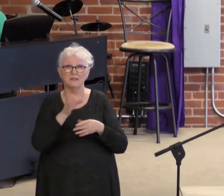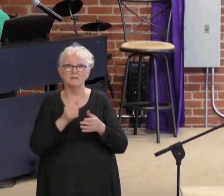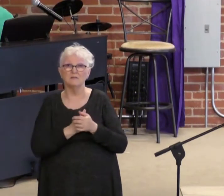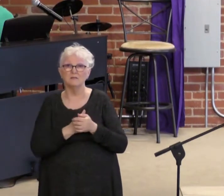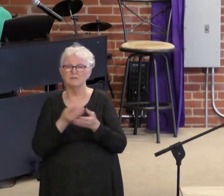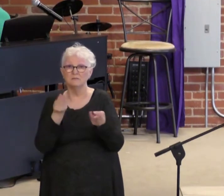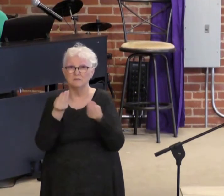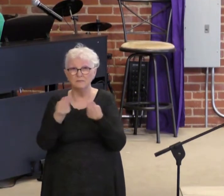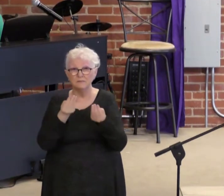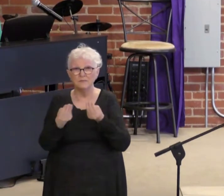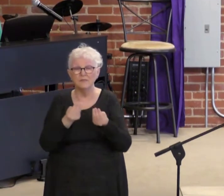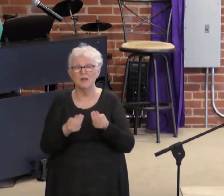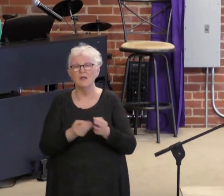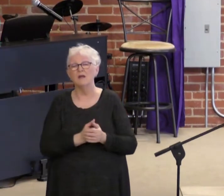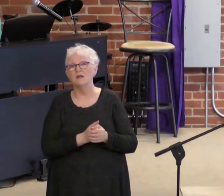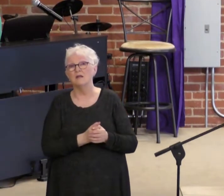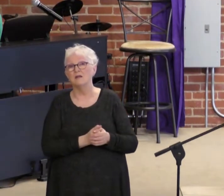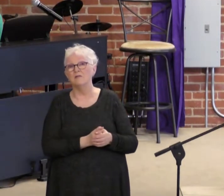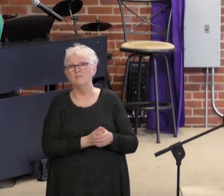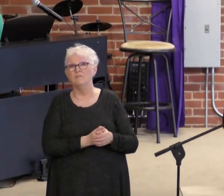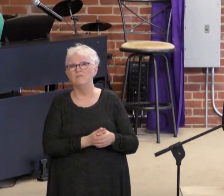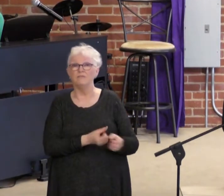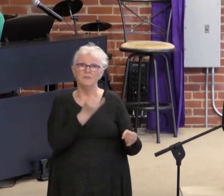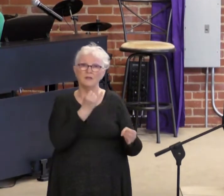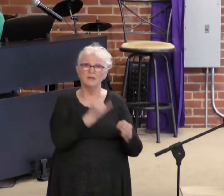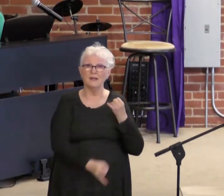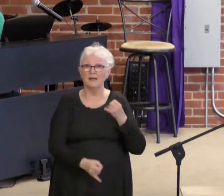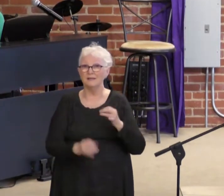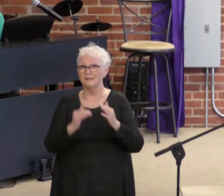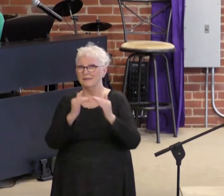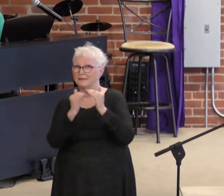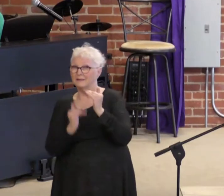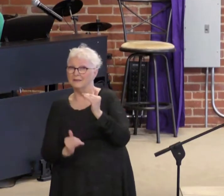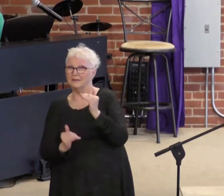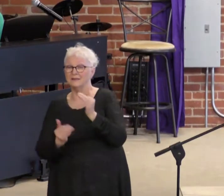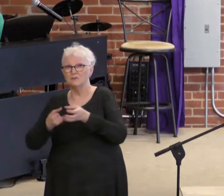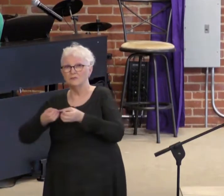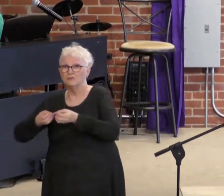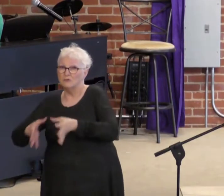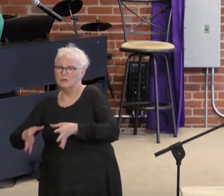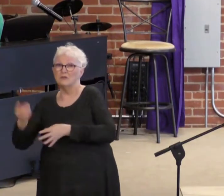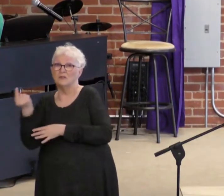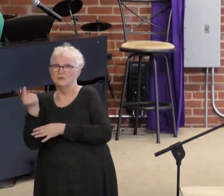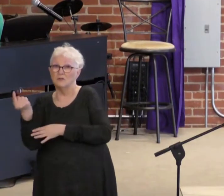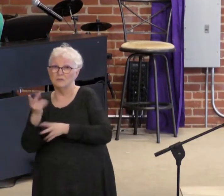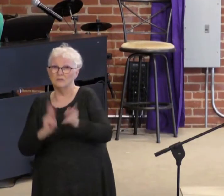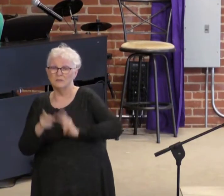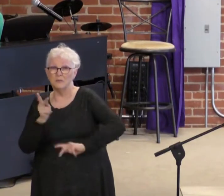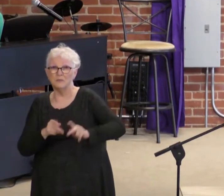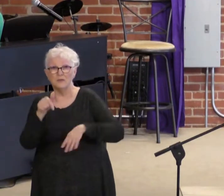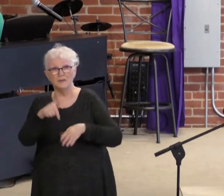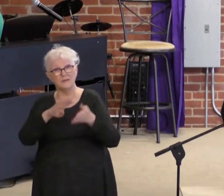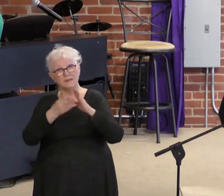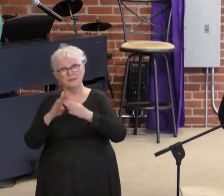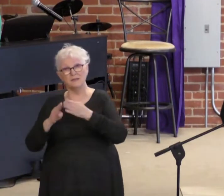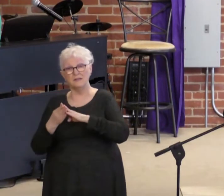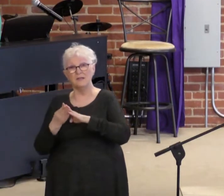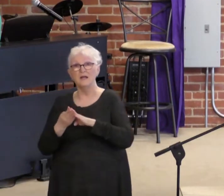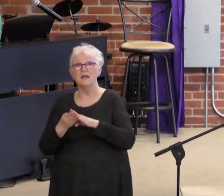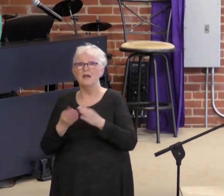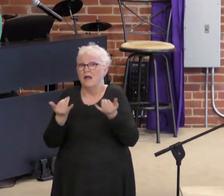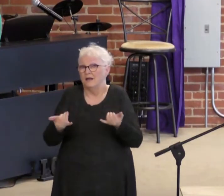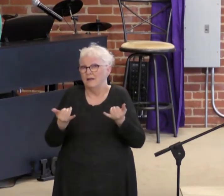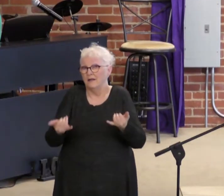with the last, least, lost, and lonely of our city, and now by virtual means all around the